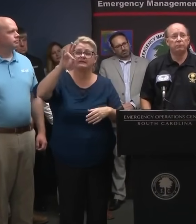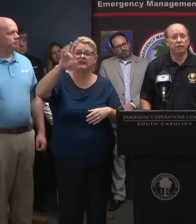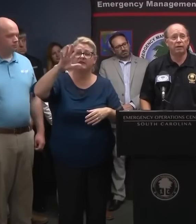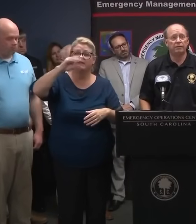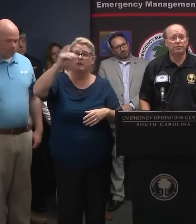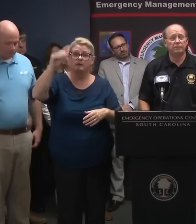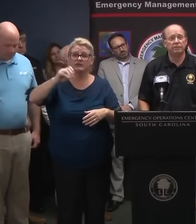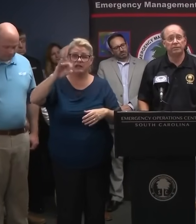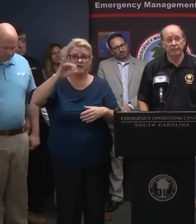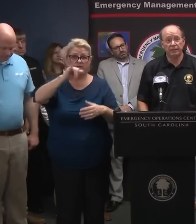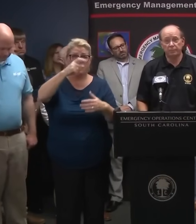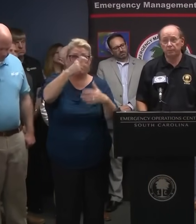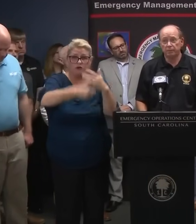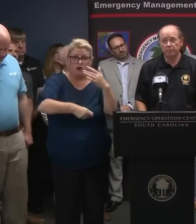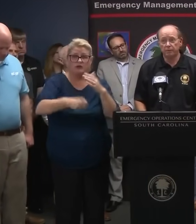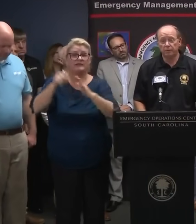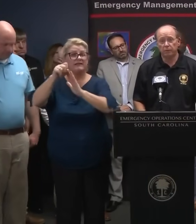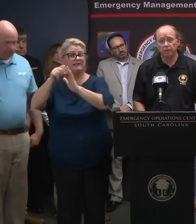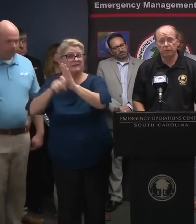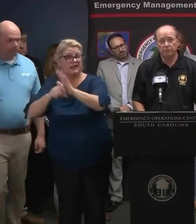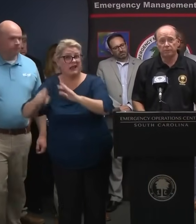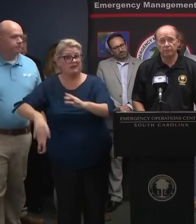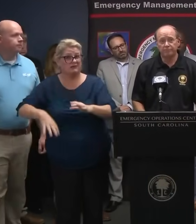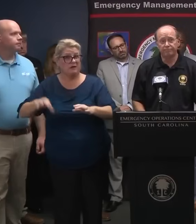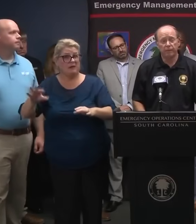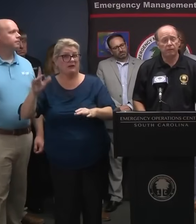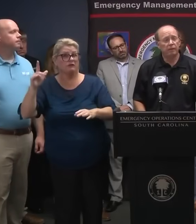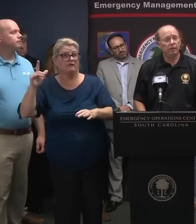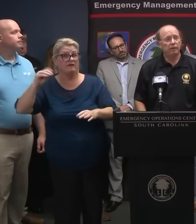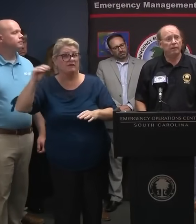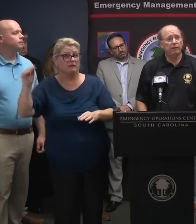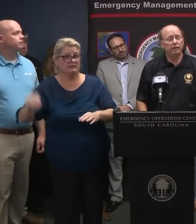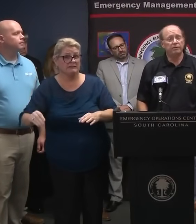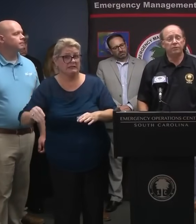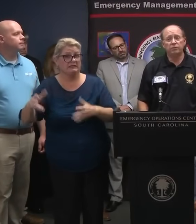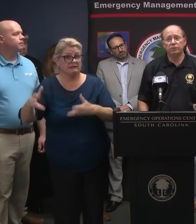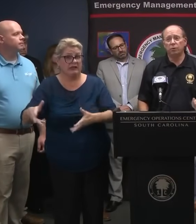of those costs, and the state has to pick up the other 25%.